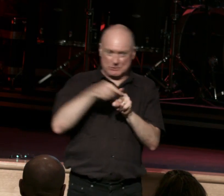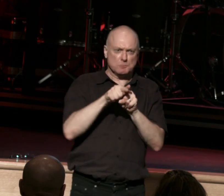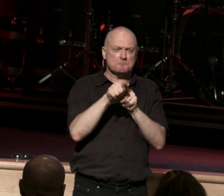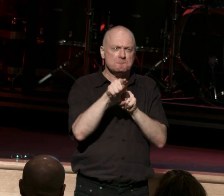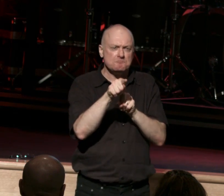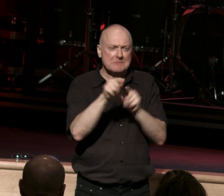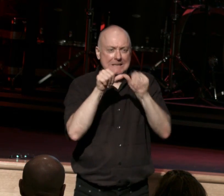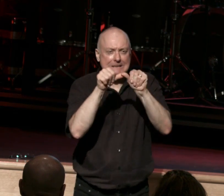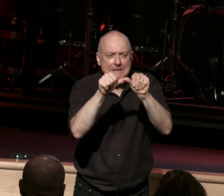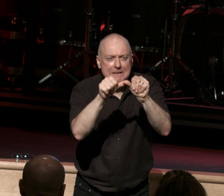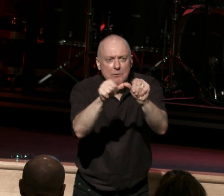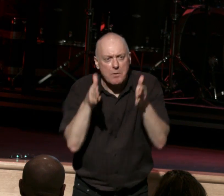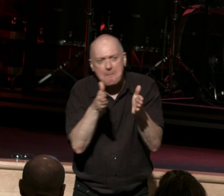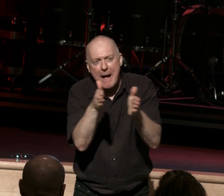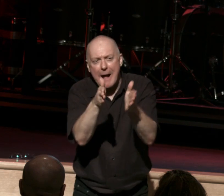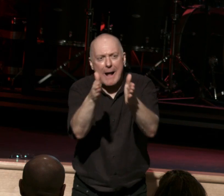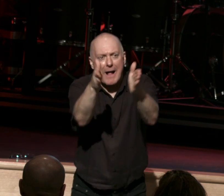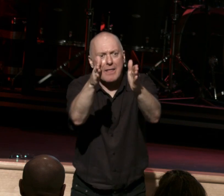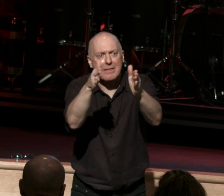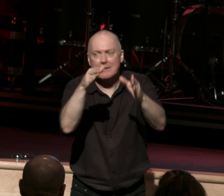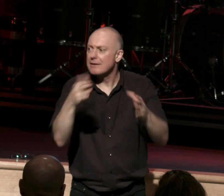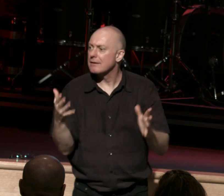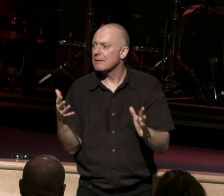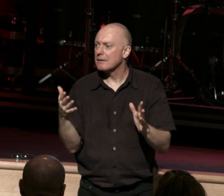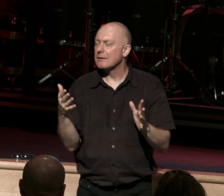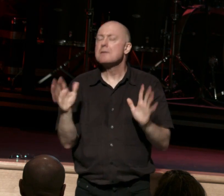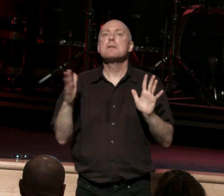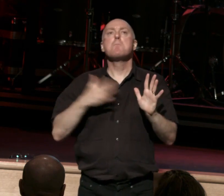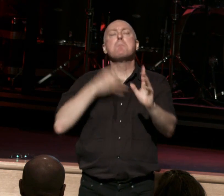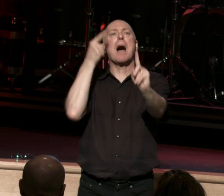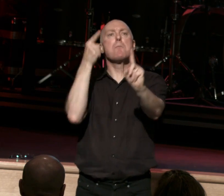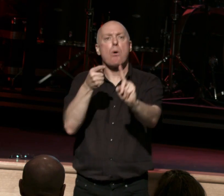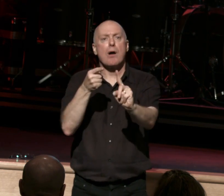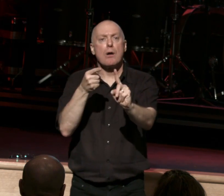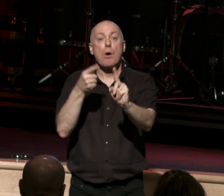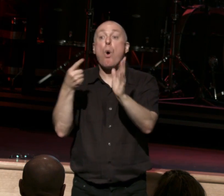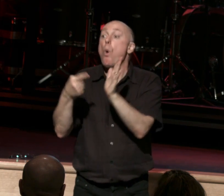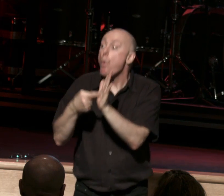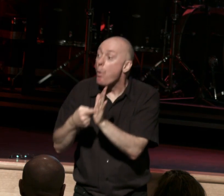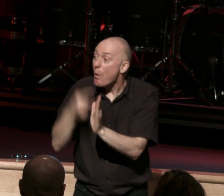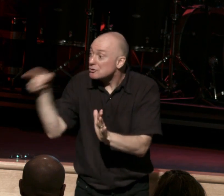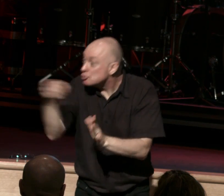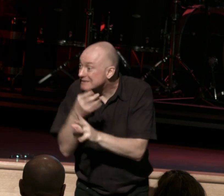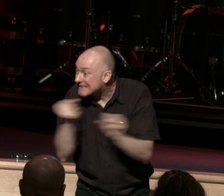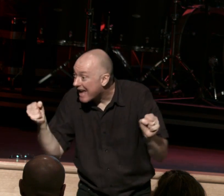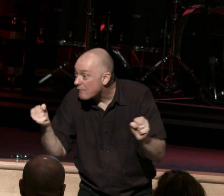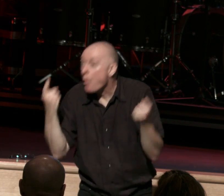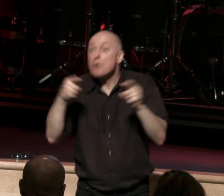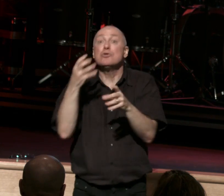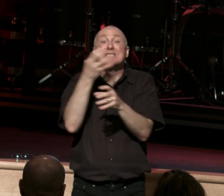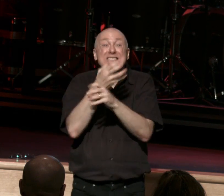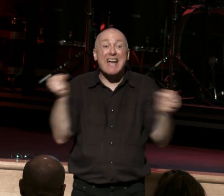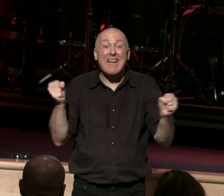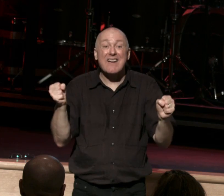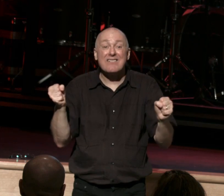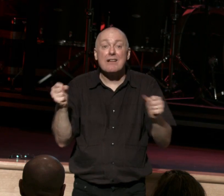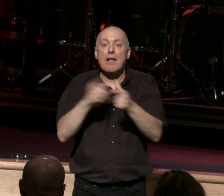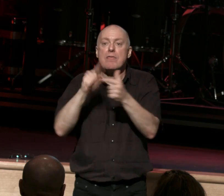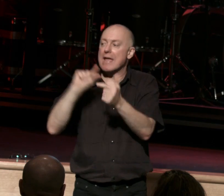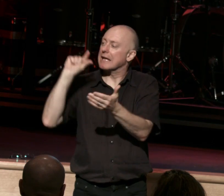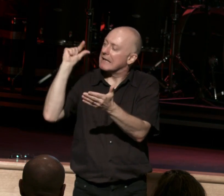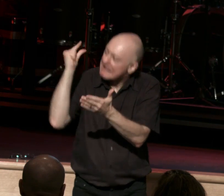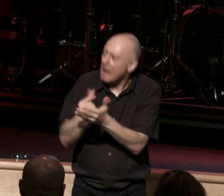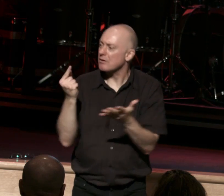continue in the end to follow the path and the love of Jesus Christ. But all this to say, once in Christ, you